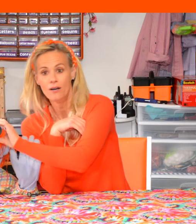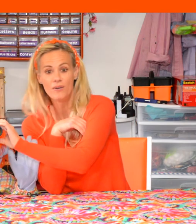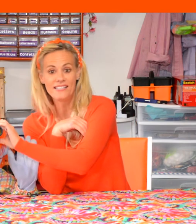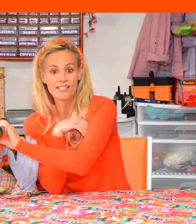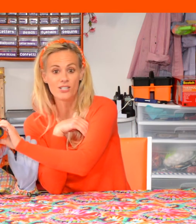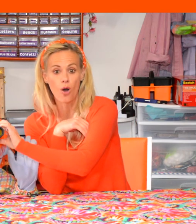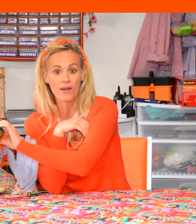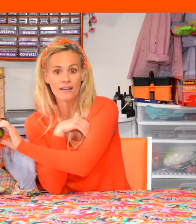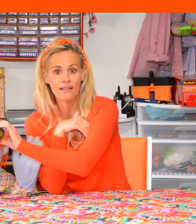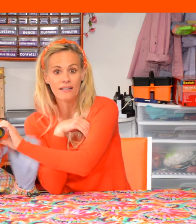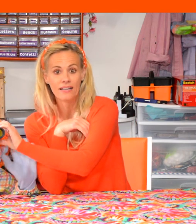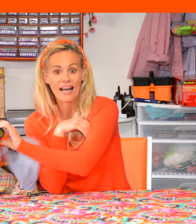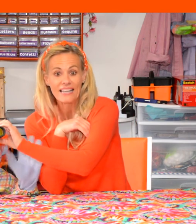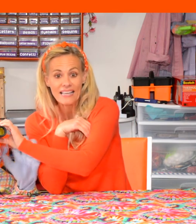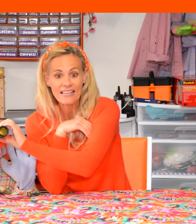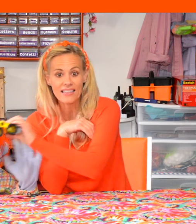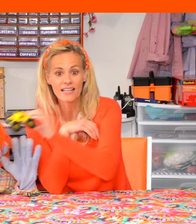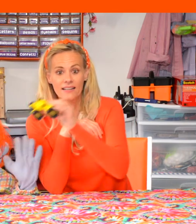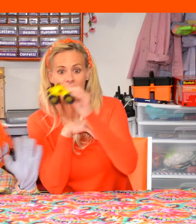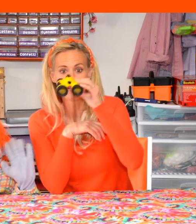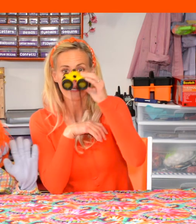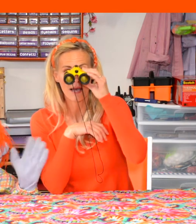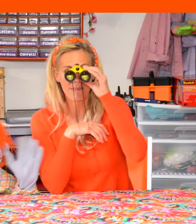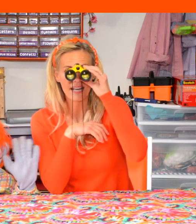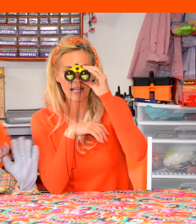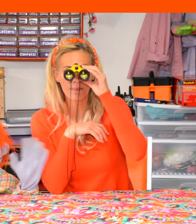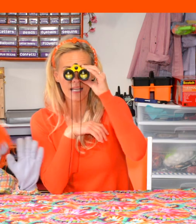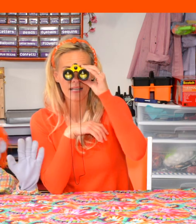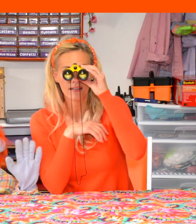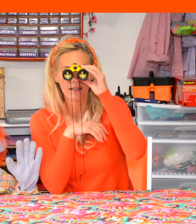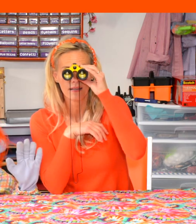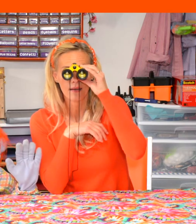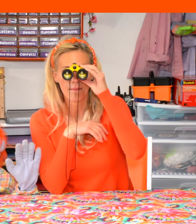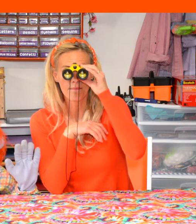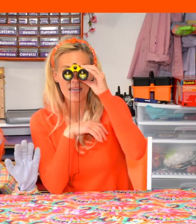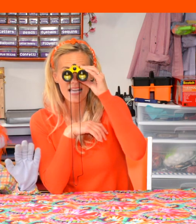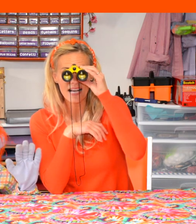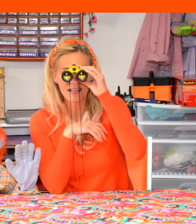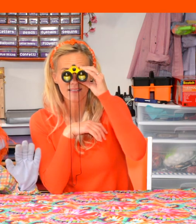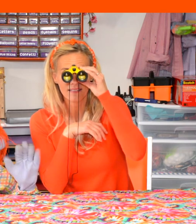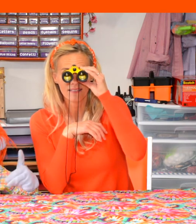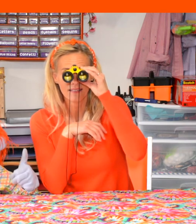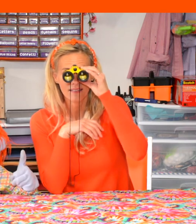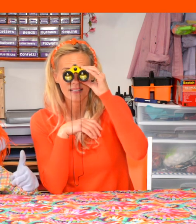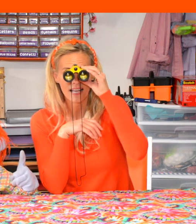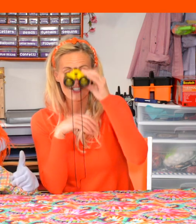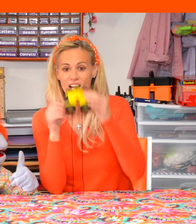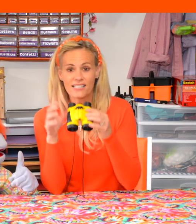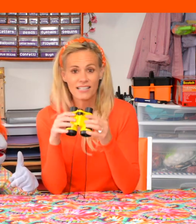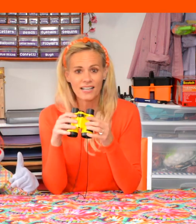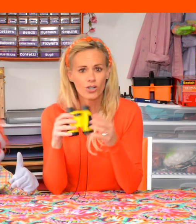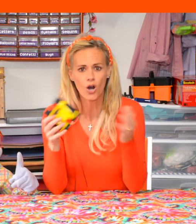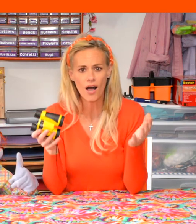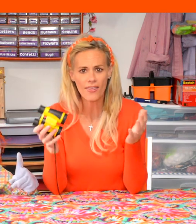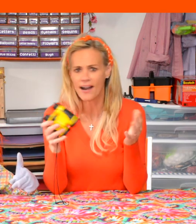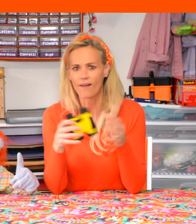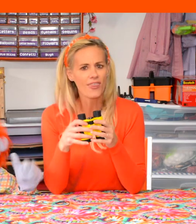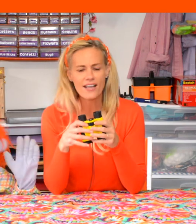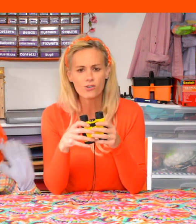see Zoe and Ethan and Penelope, Mia, Jessica. You're all there. Thank you so